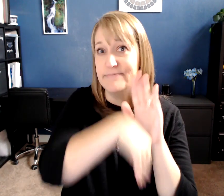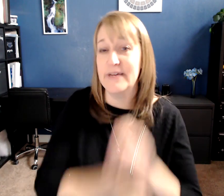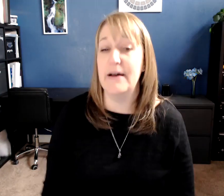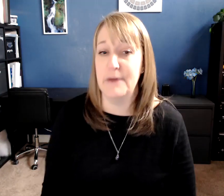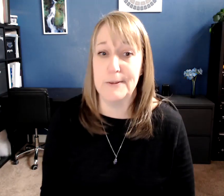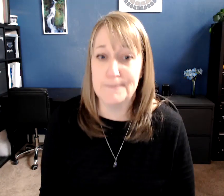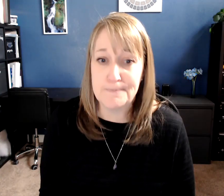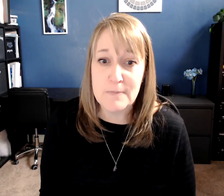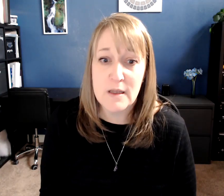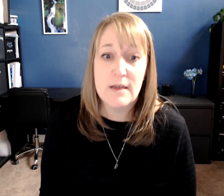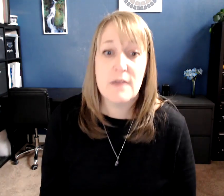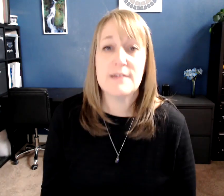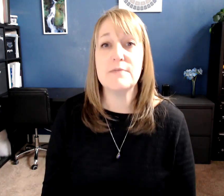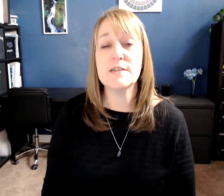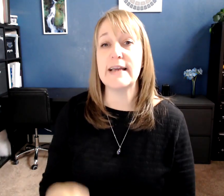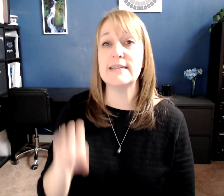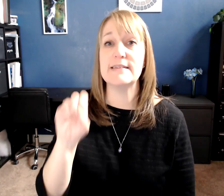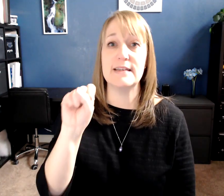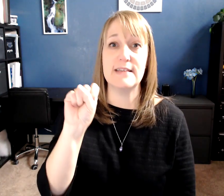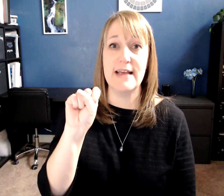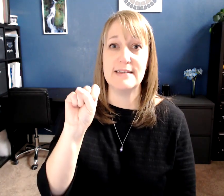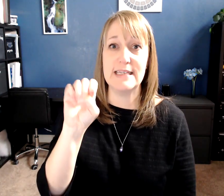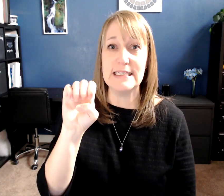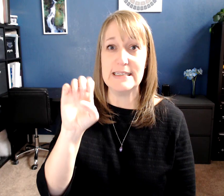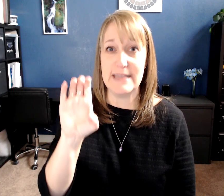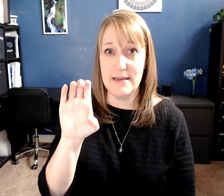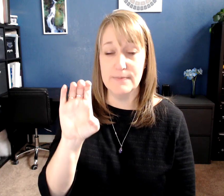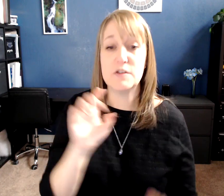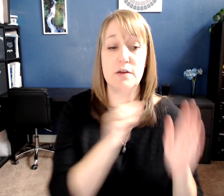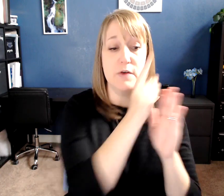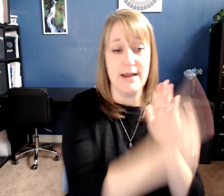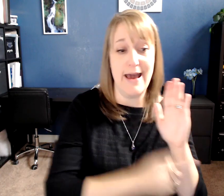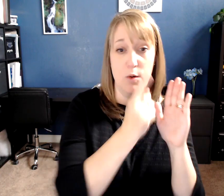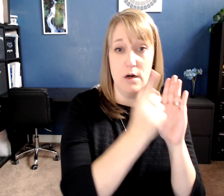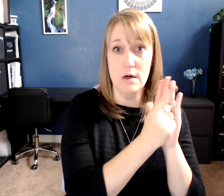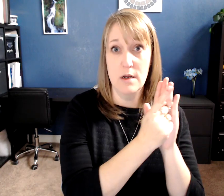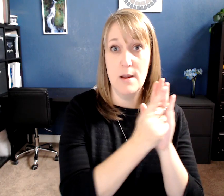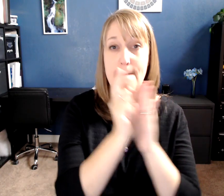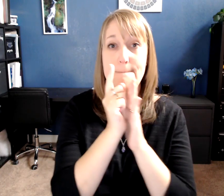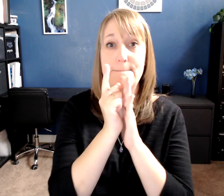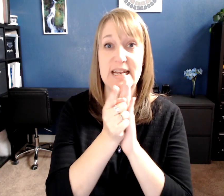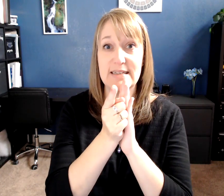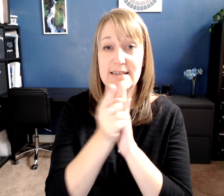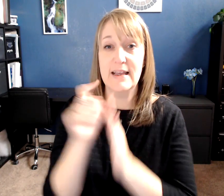a half hour. The sign for seconds is SEC. So you've got hour, minutes,